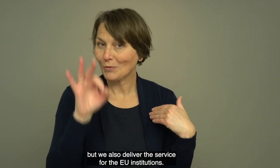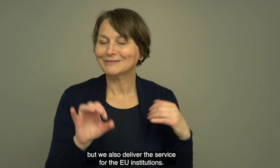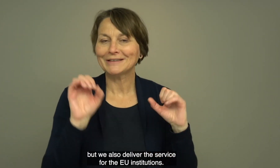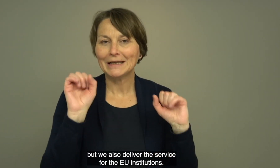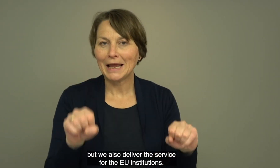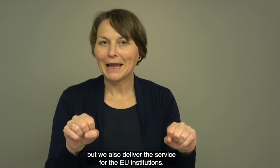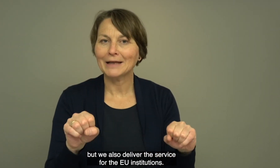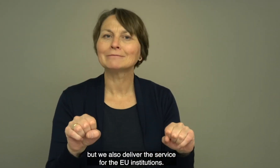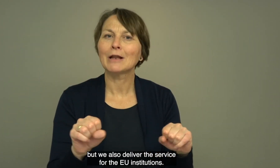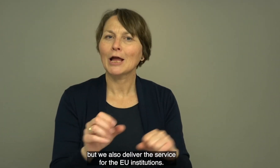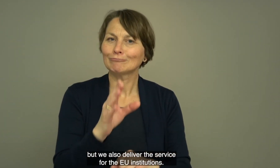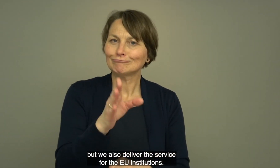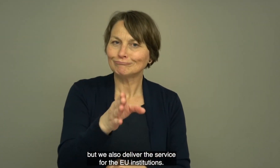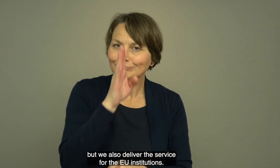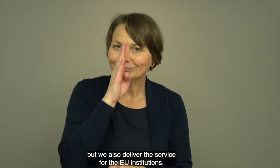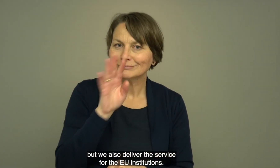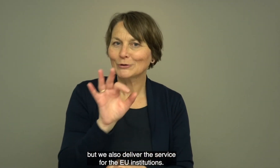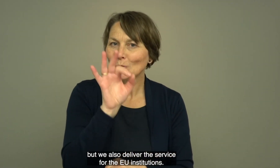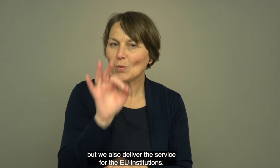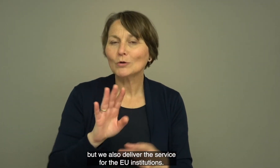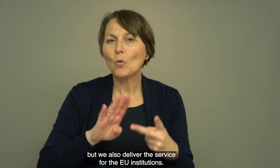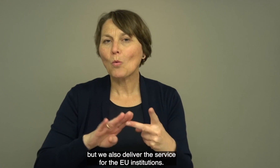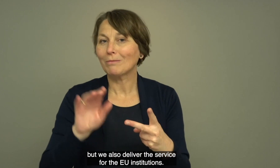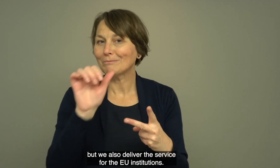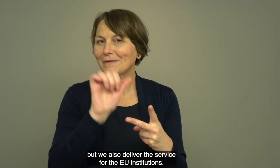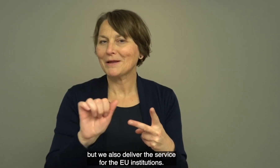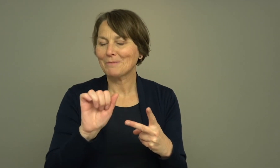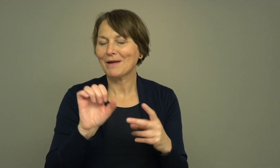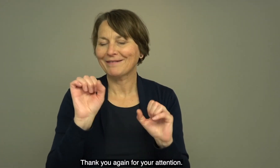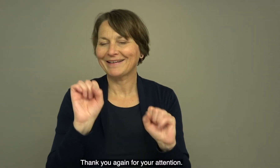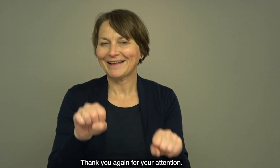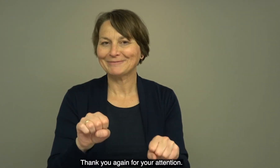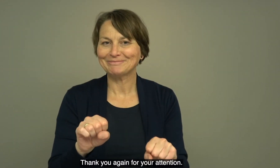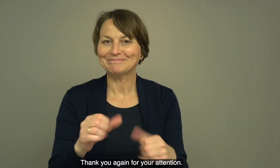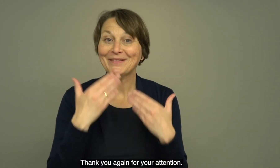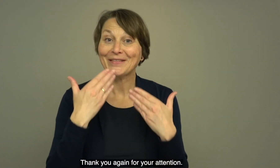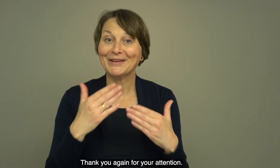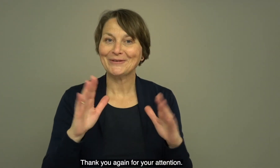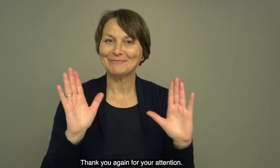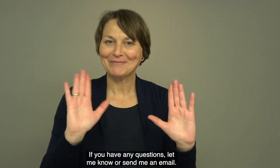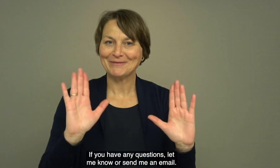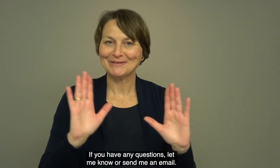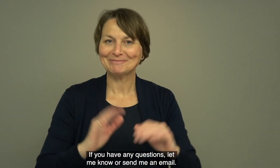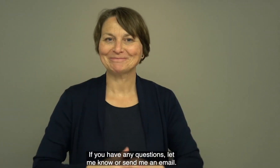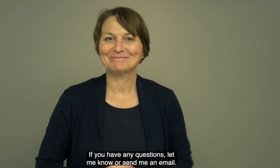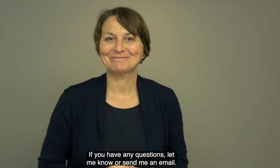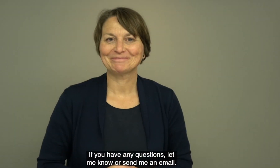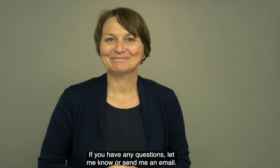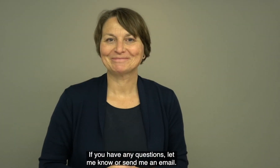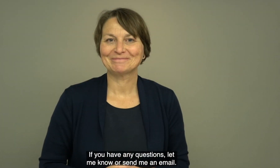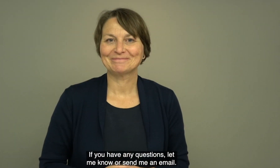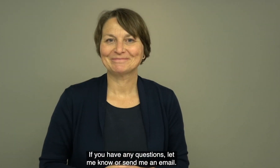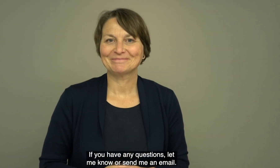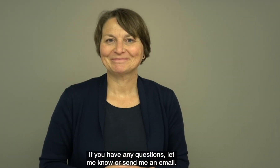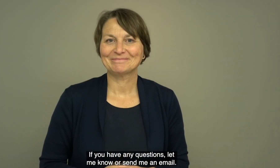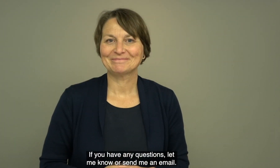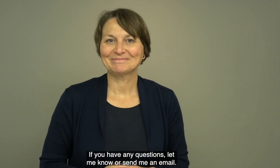the service for the EU institutions. Thank you again for your attention. If you have any questions, let me know or send me an